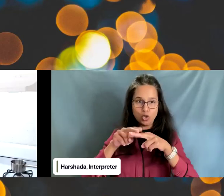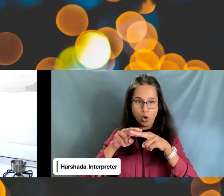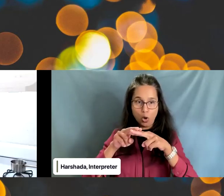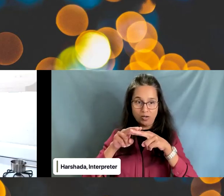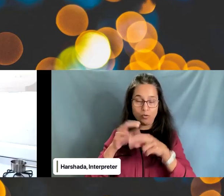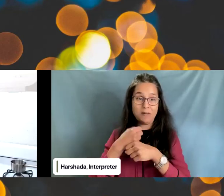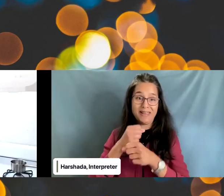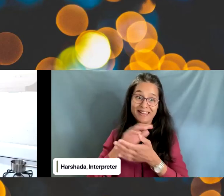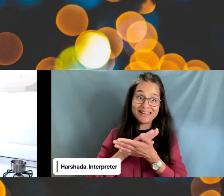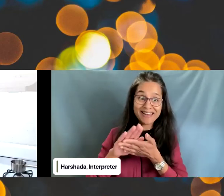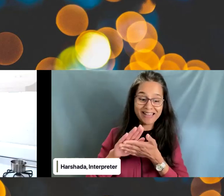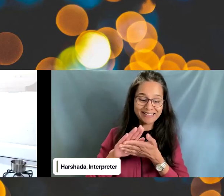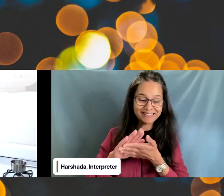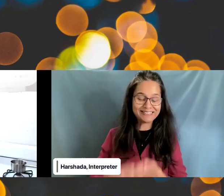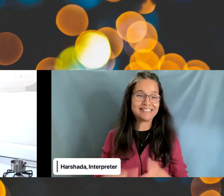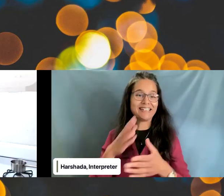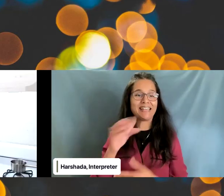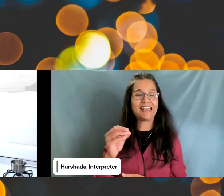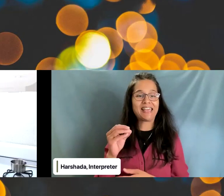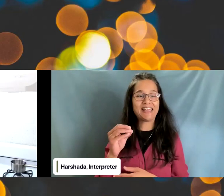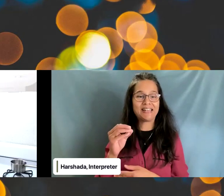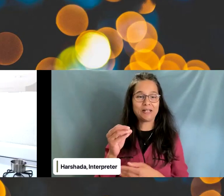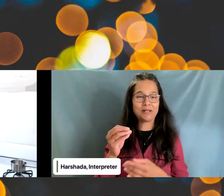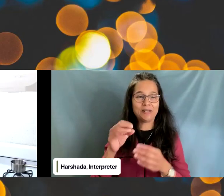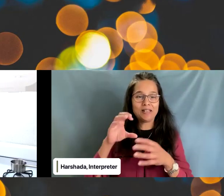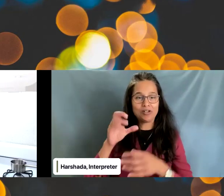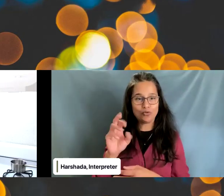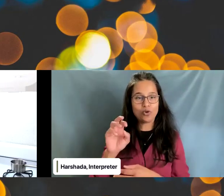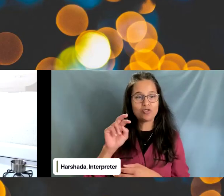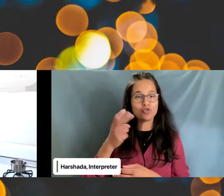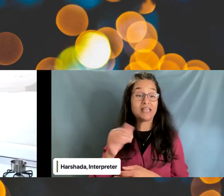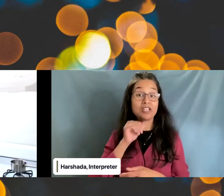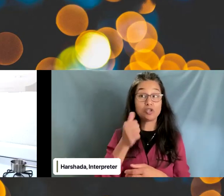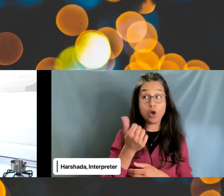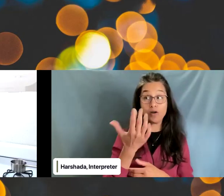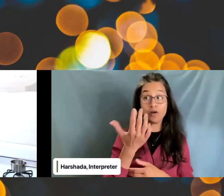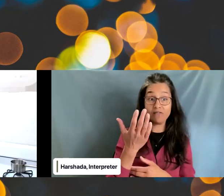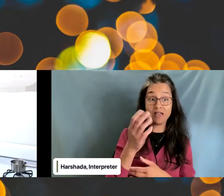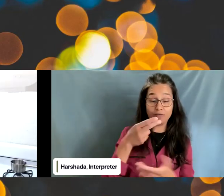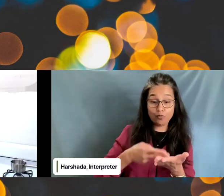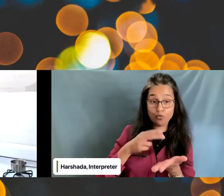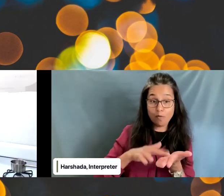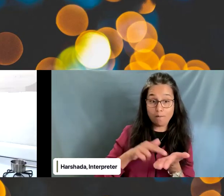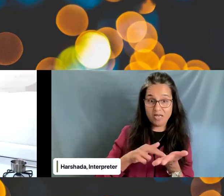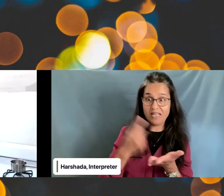Before I move on, for those of you doing the crust from scratch, it's not 5 tablespoons of butter, it's a whole stick of butter.